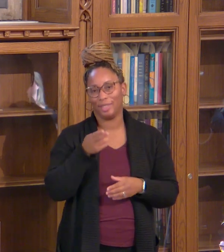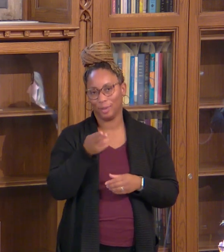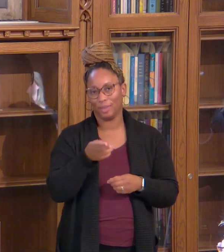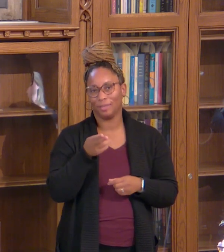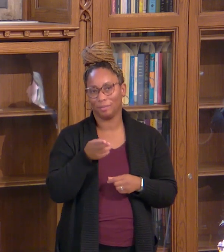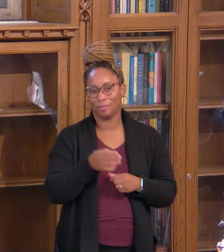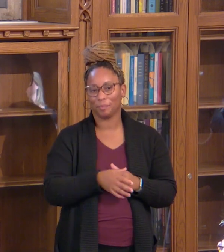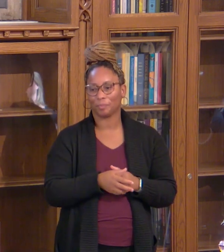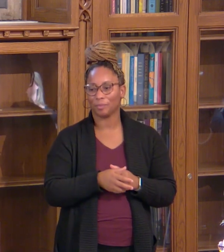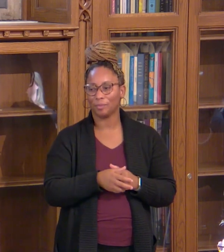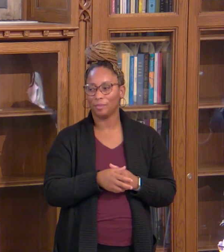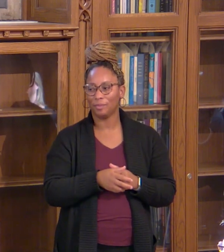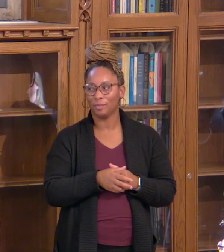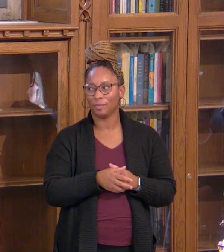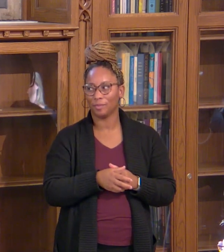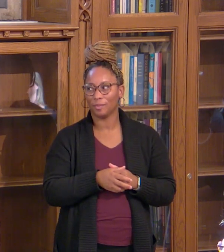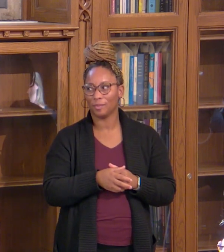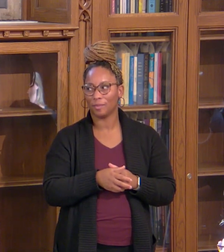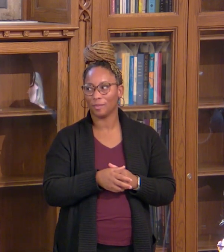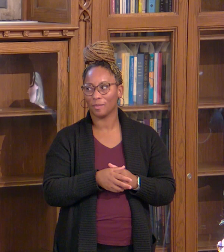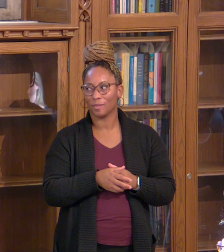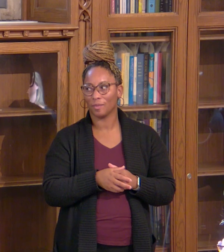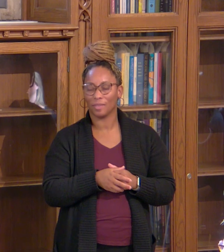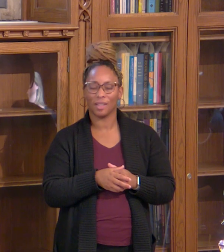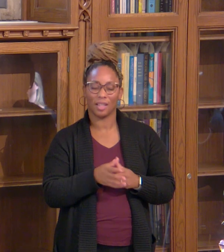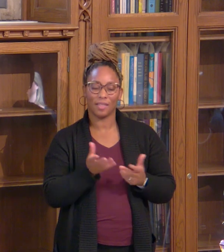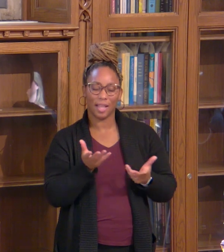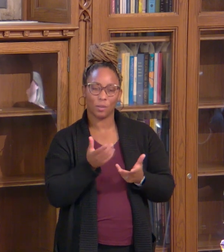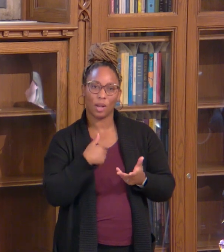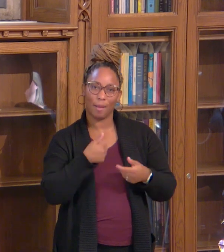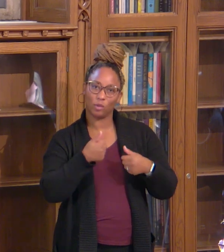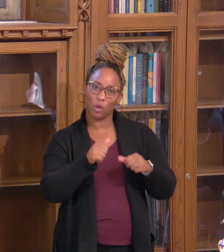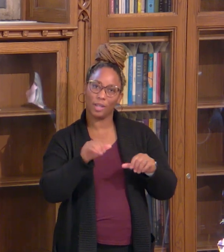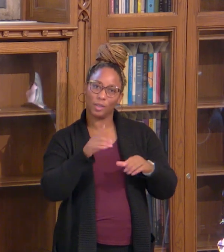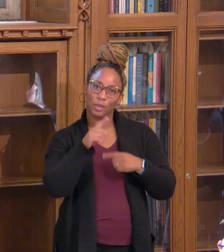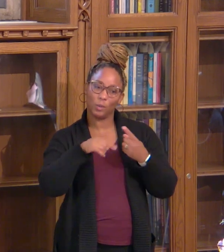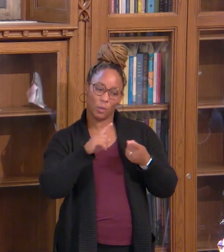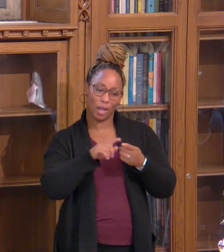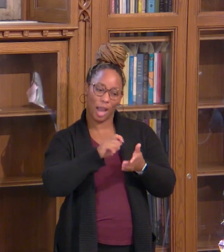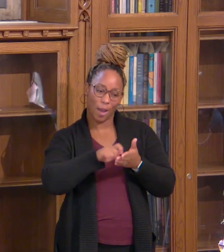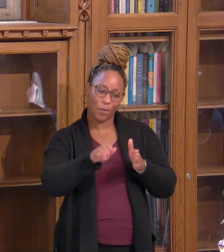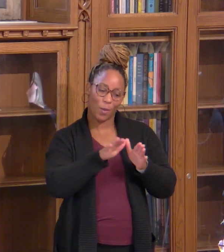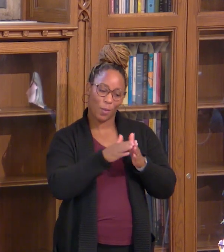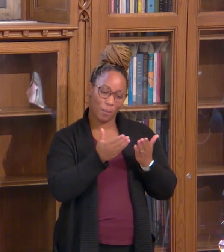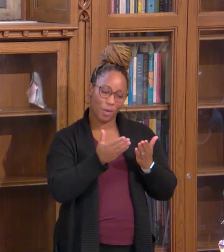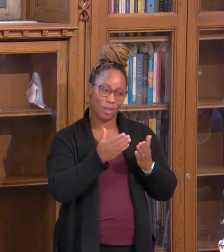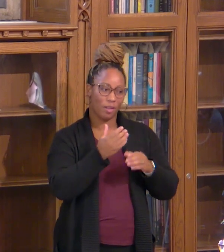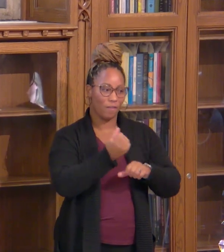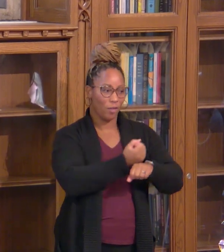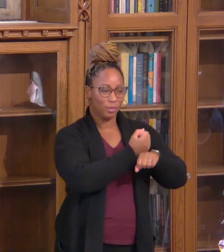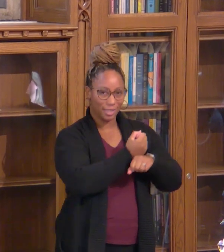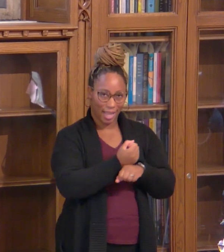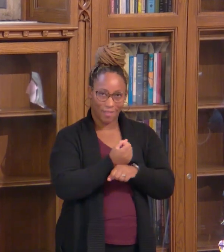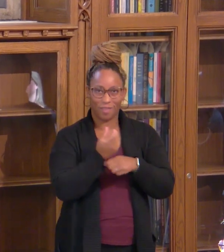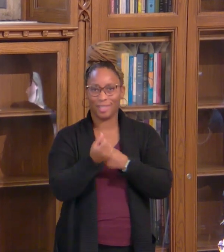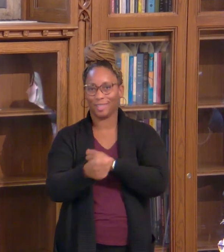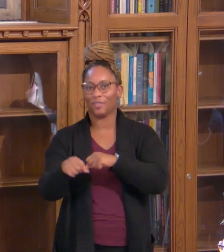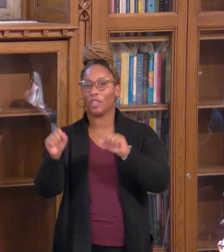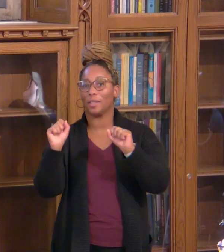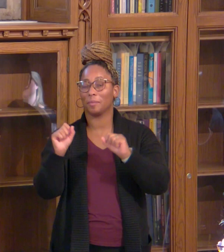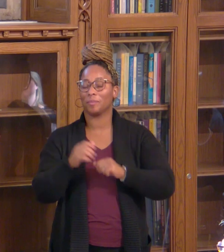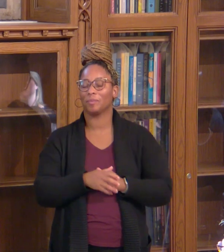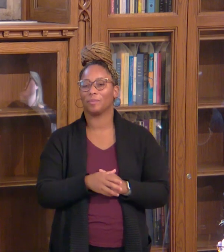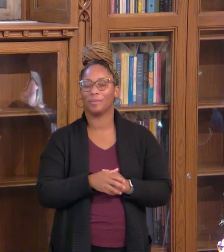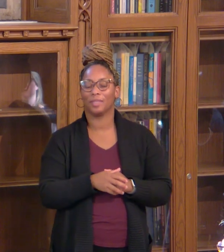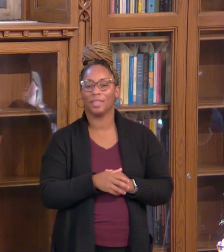history that is what I am trying to do when I wrote From Slavery to Freedom